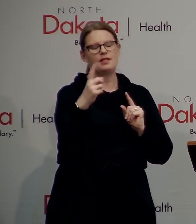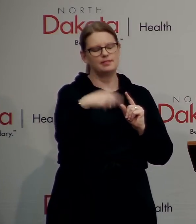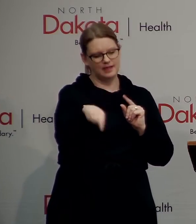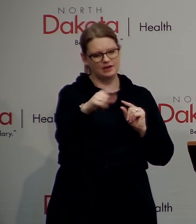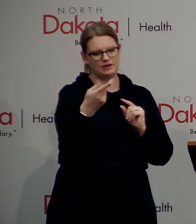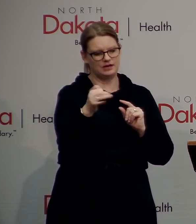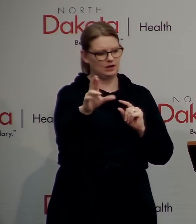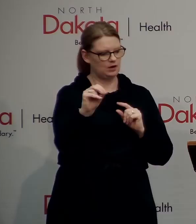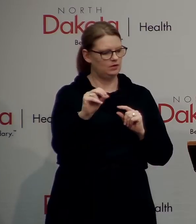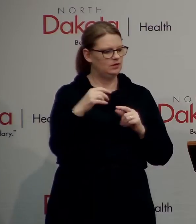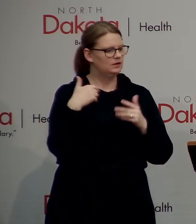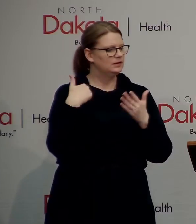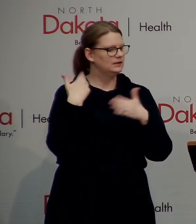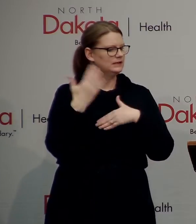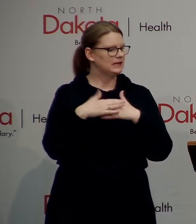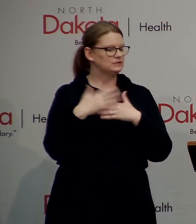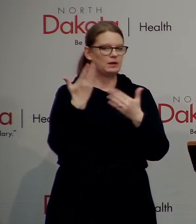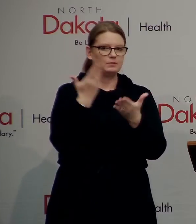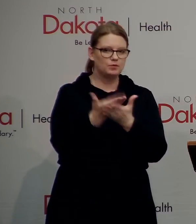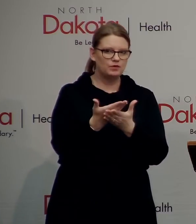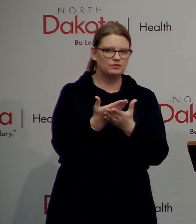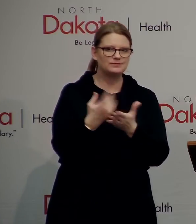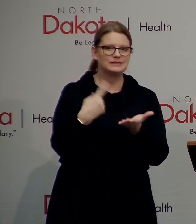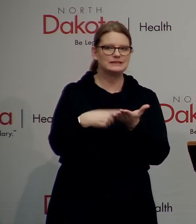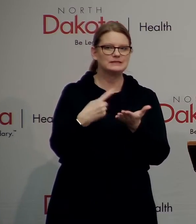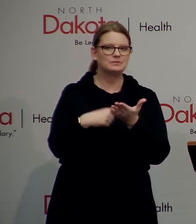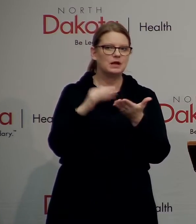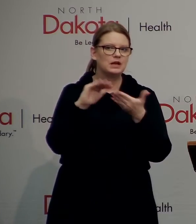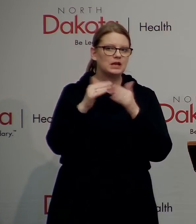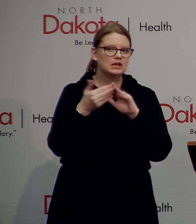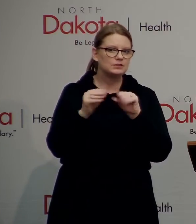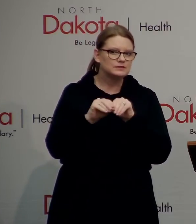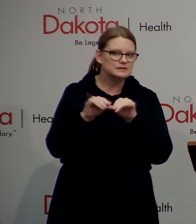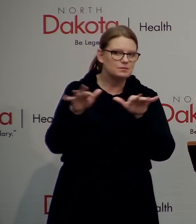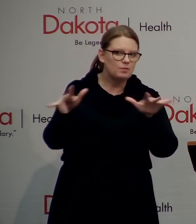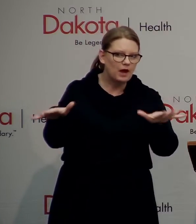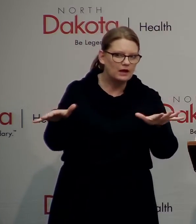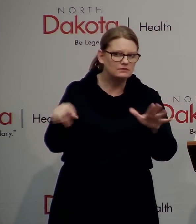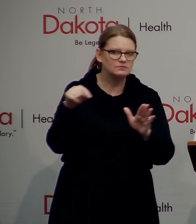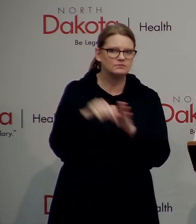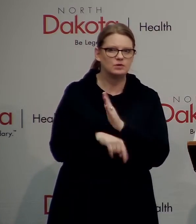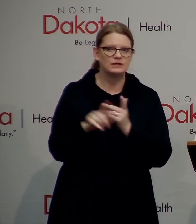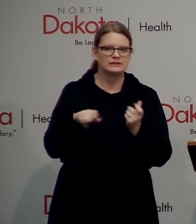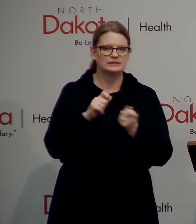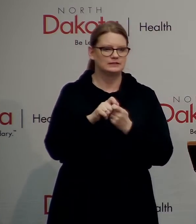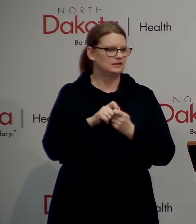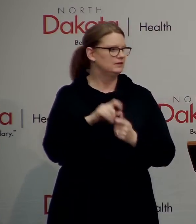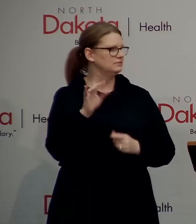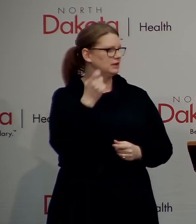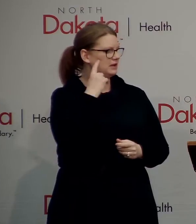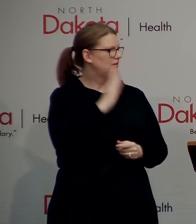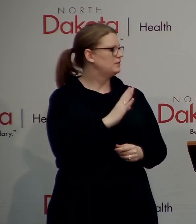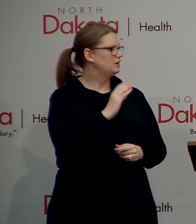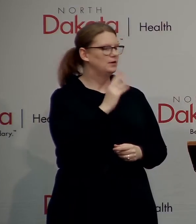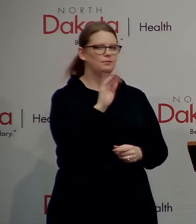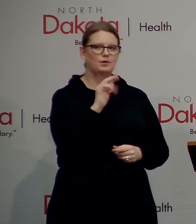prove that point by talking about community spread in a little bit more detail. Governor Burgum, you did a great